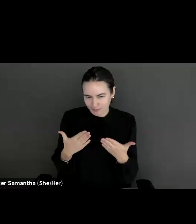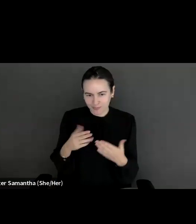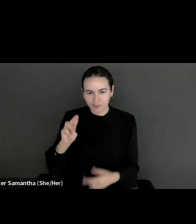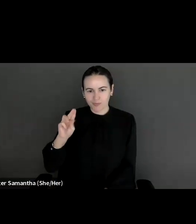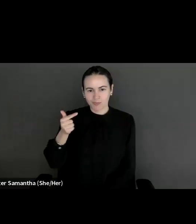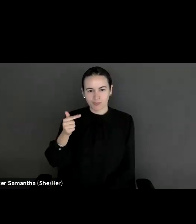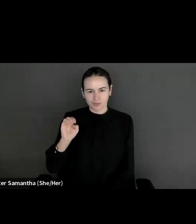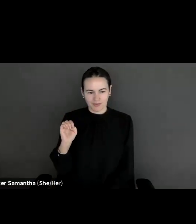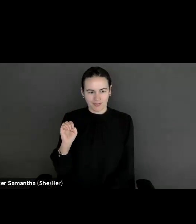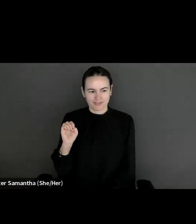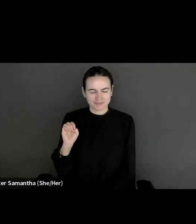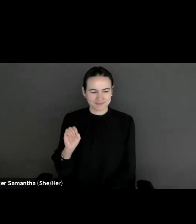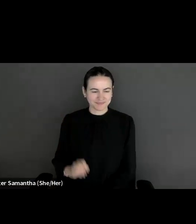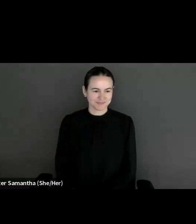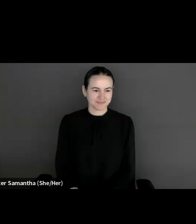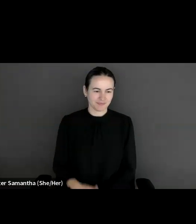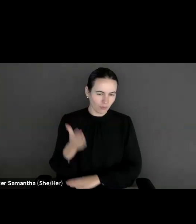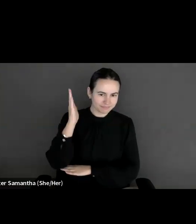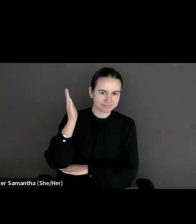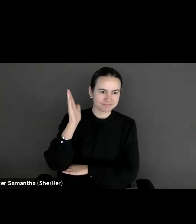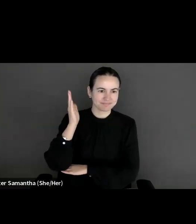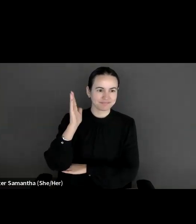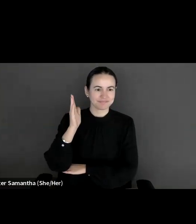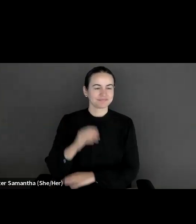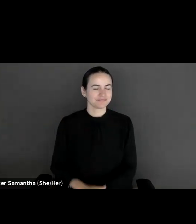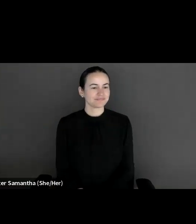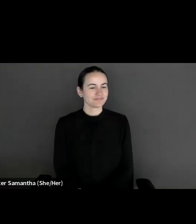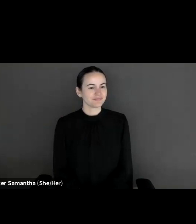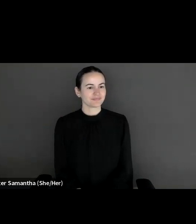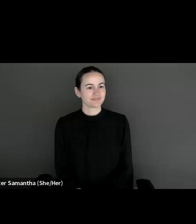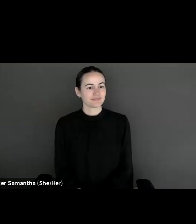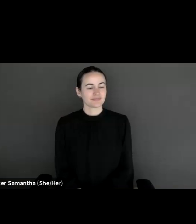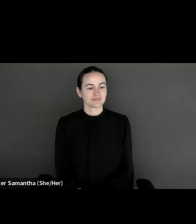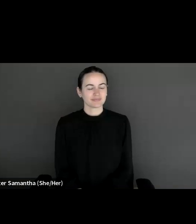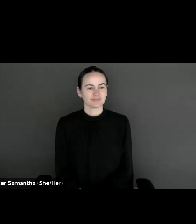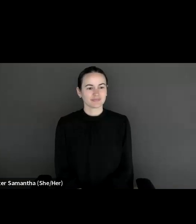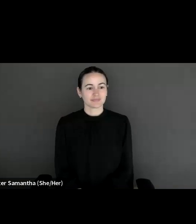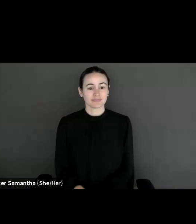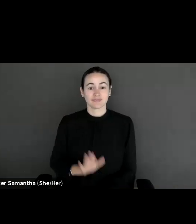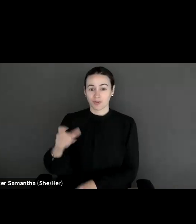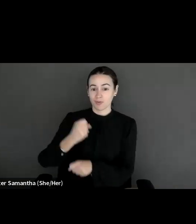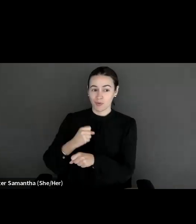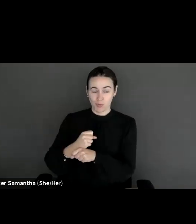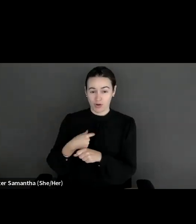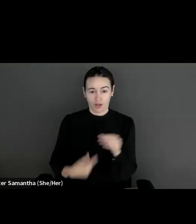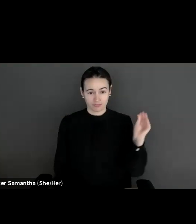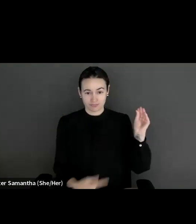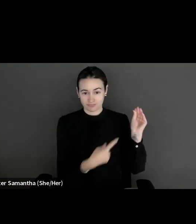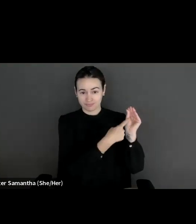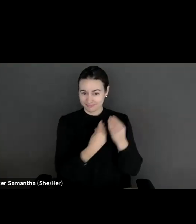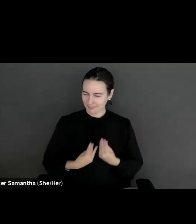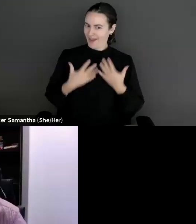presentation, Professor Naug. Actually, your work is an inspiration. As you know, we've been following